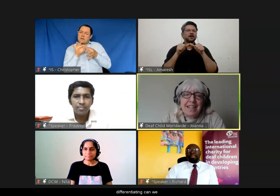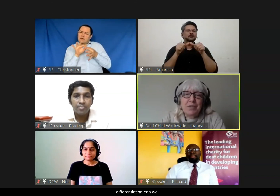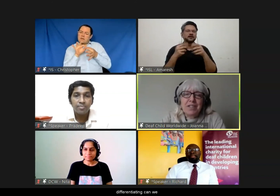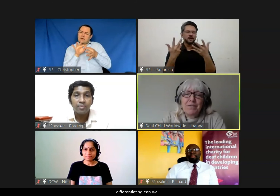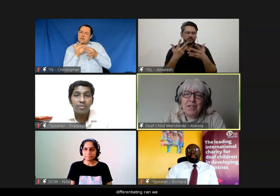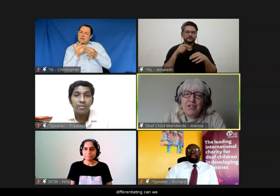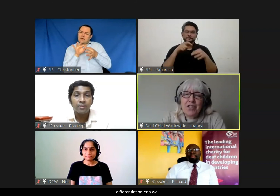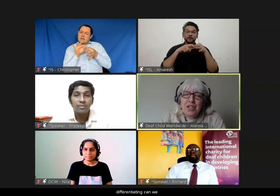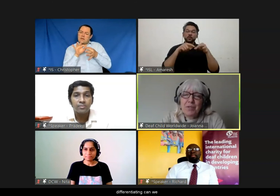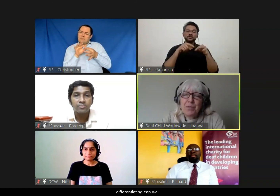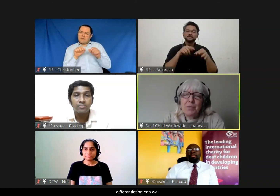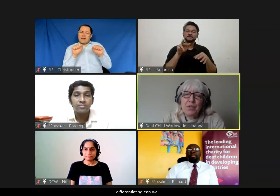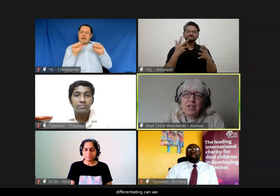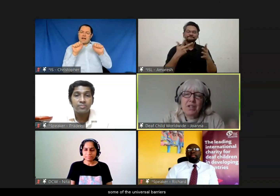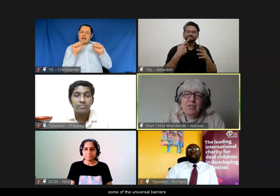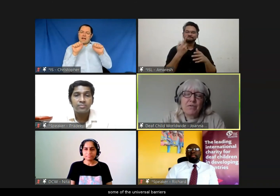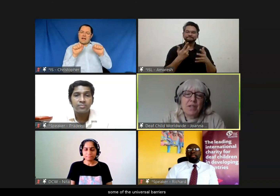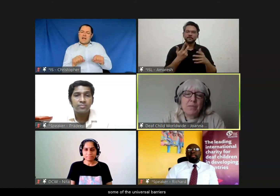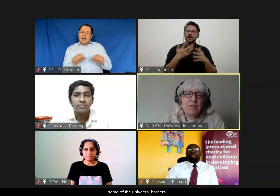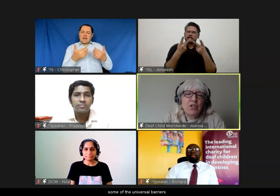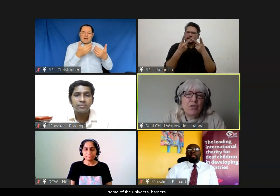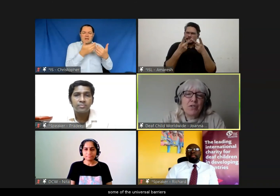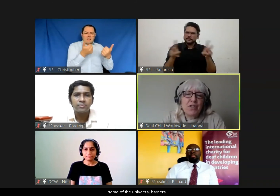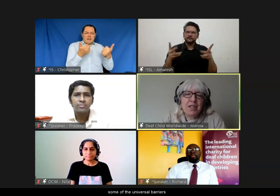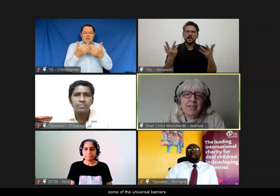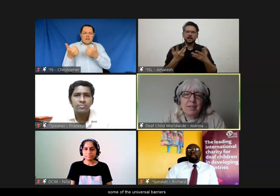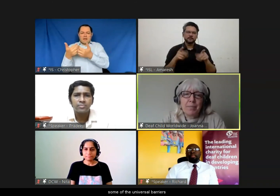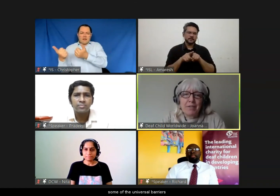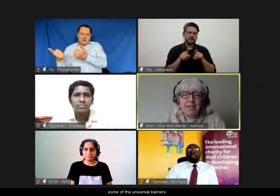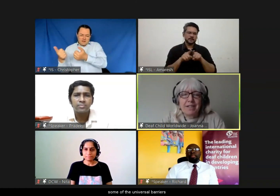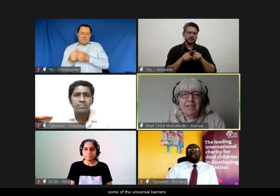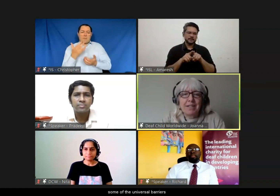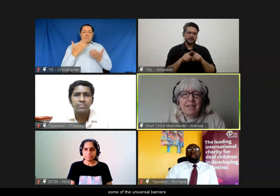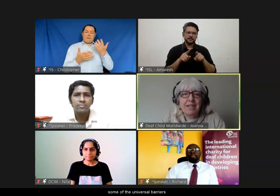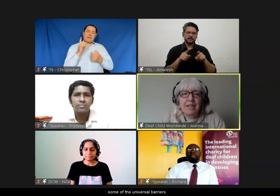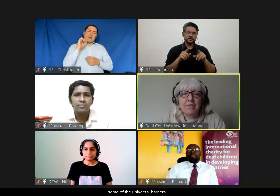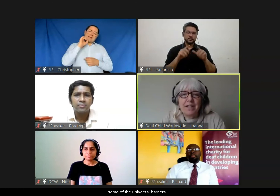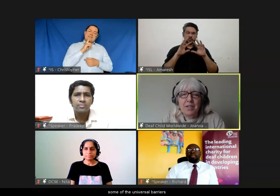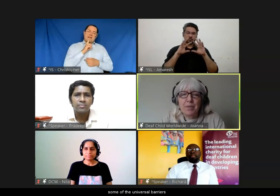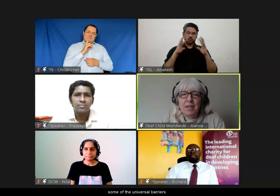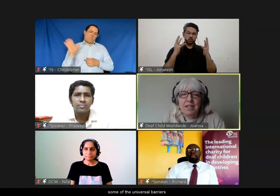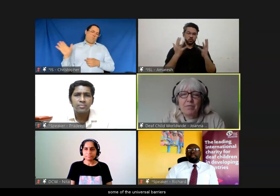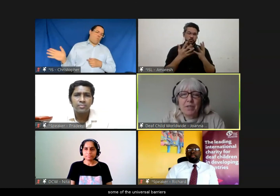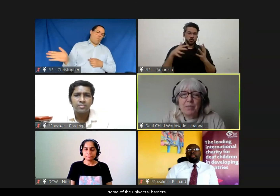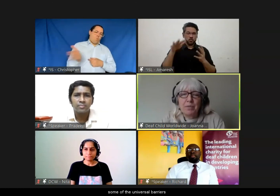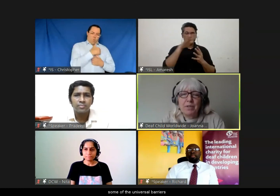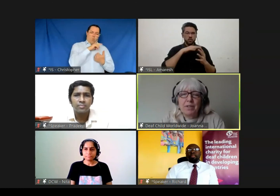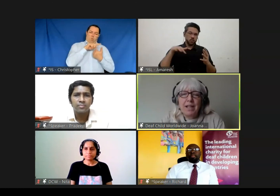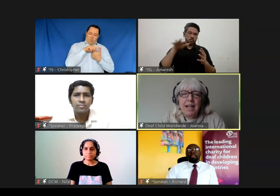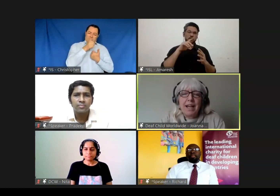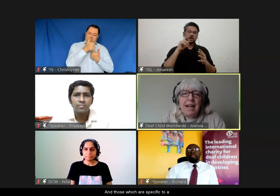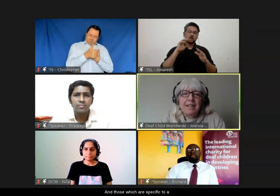differentiating. Can we differentiate between what are sort of some of the universal barriers that are faced by deaf